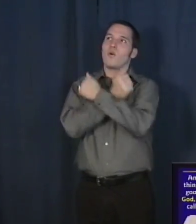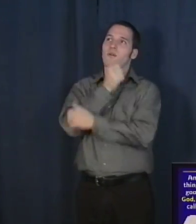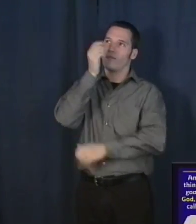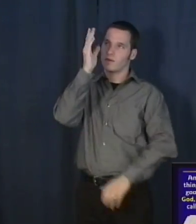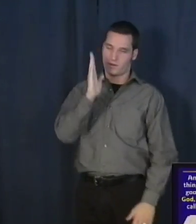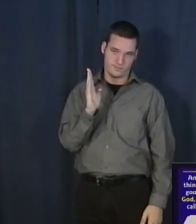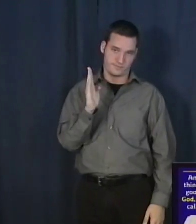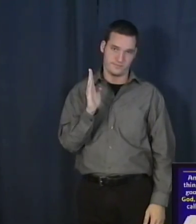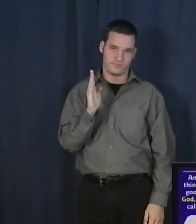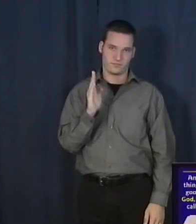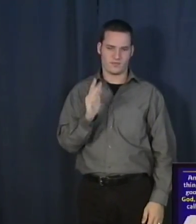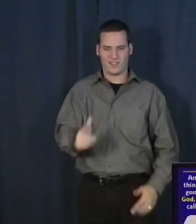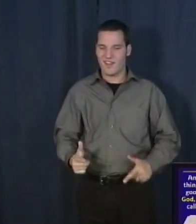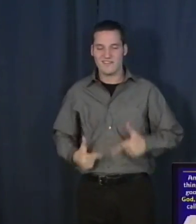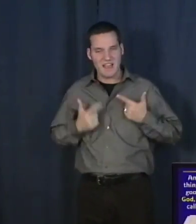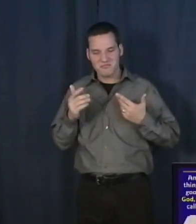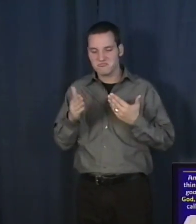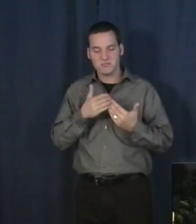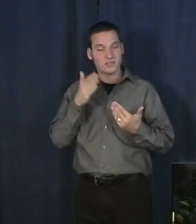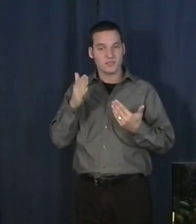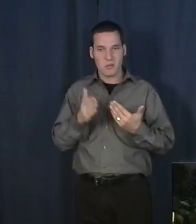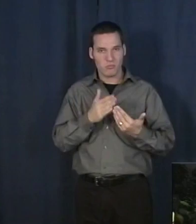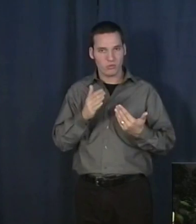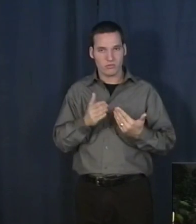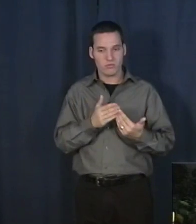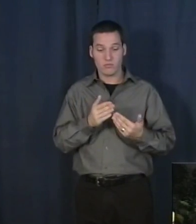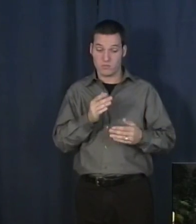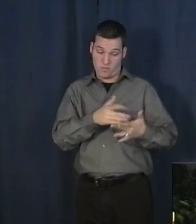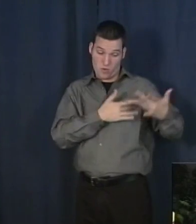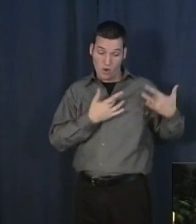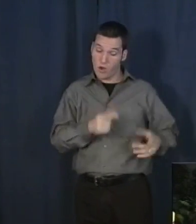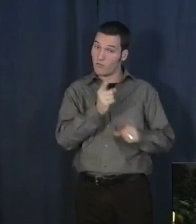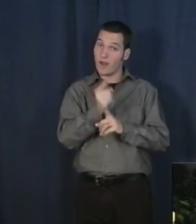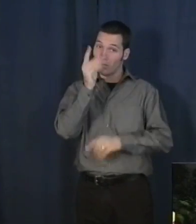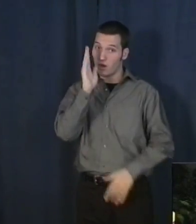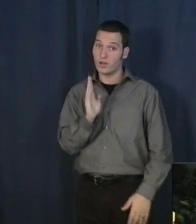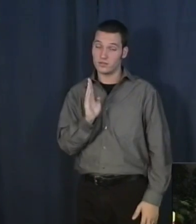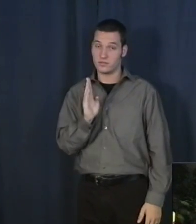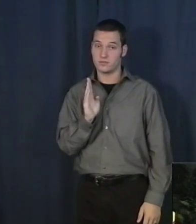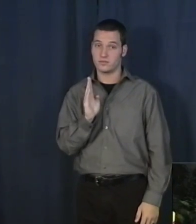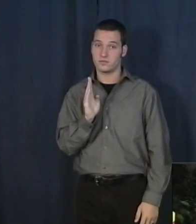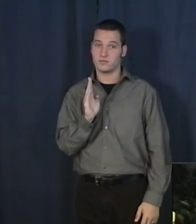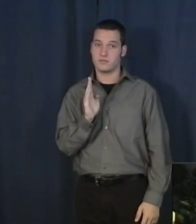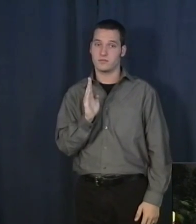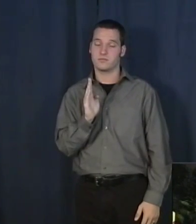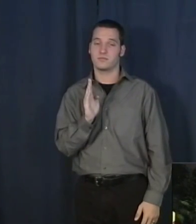God. Life is so simple. Keep your heart right with God.